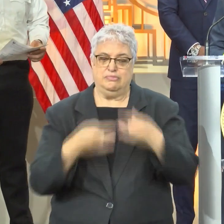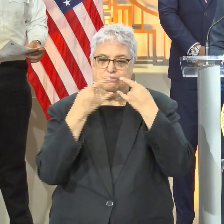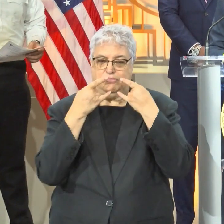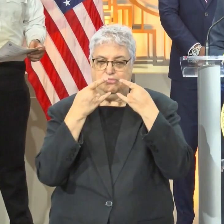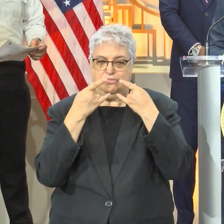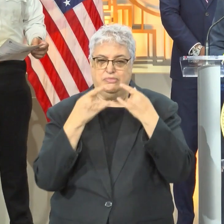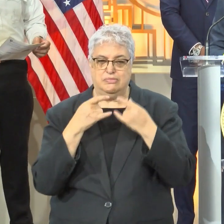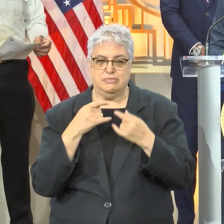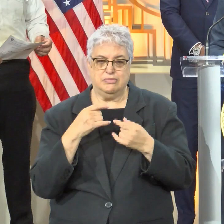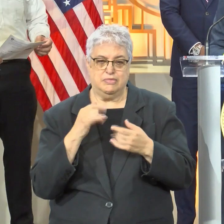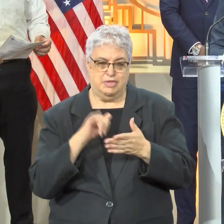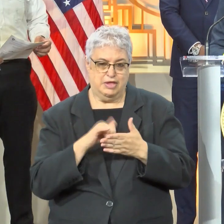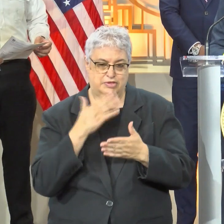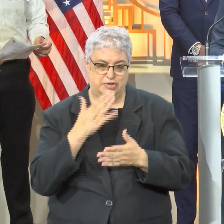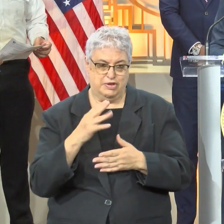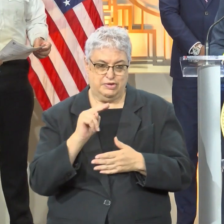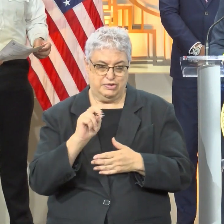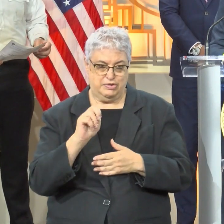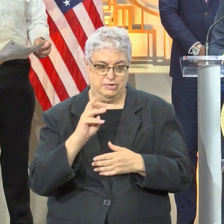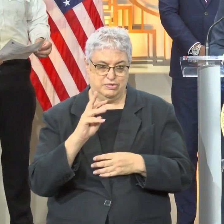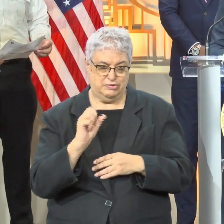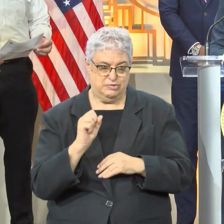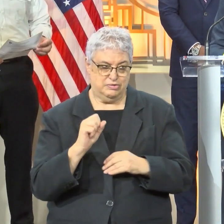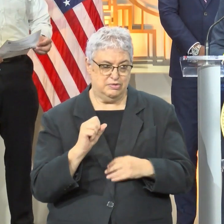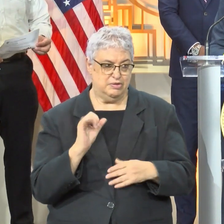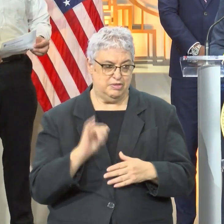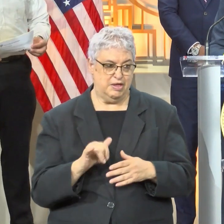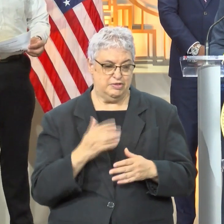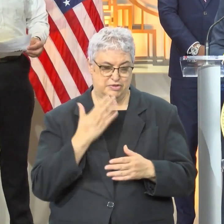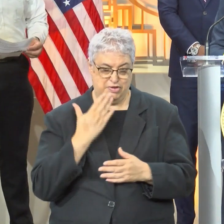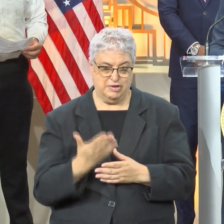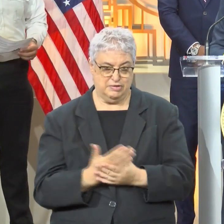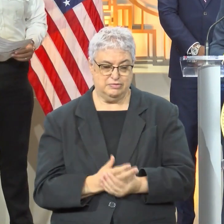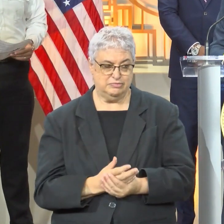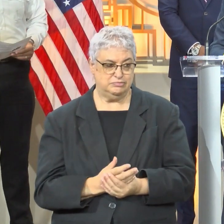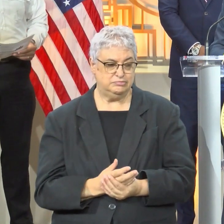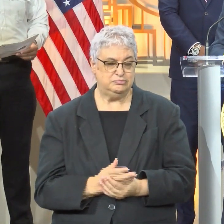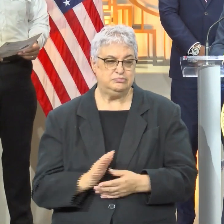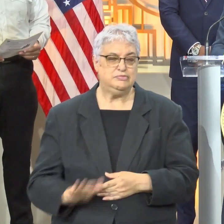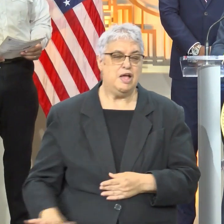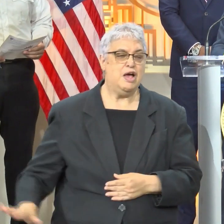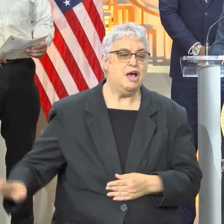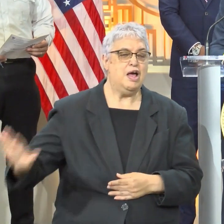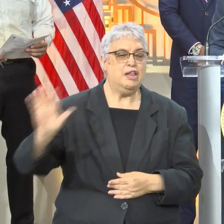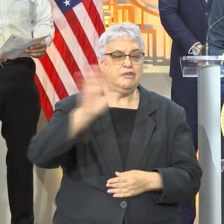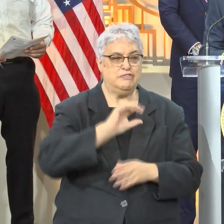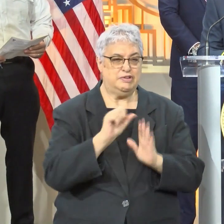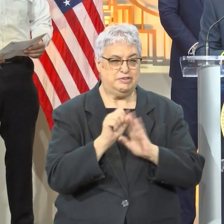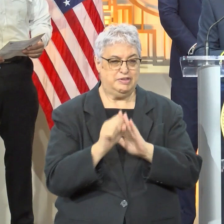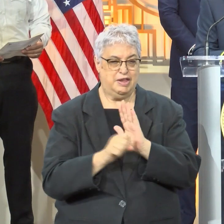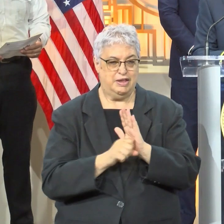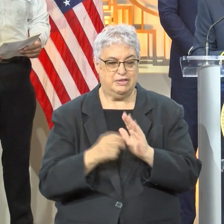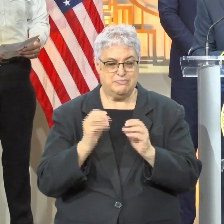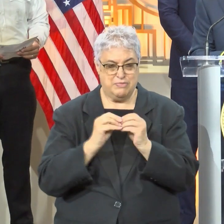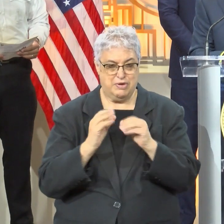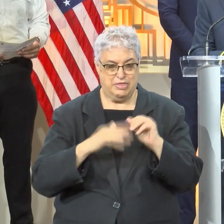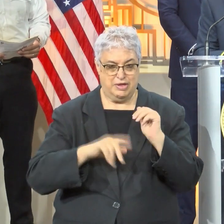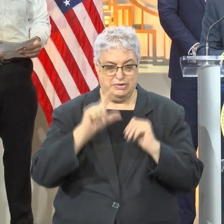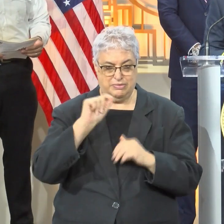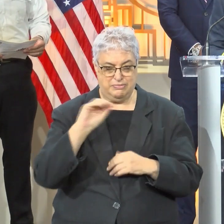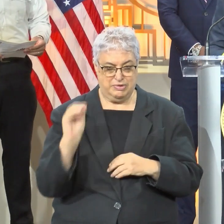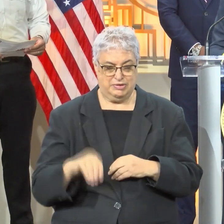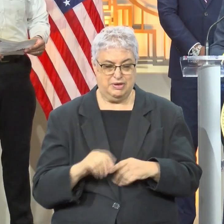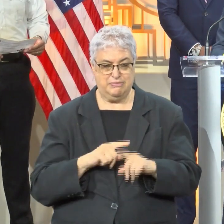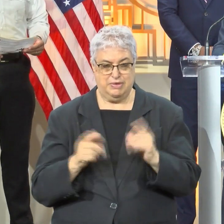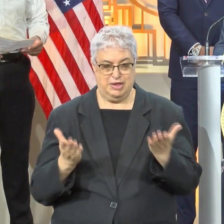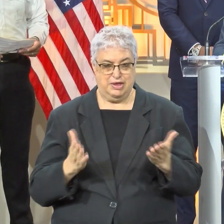so that's good news, and I think that bodes well. Statewide, the positivity rate is higher than 20%.